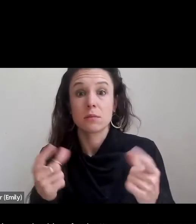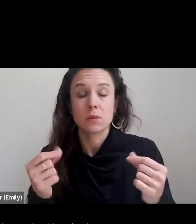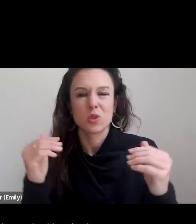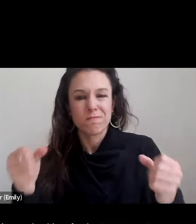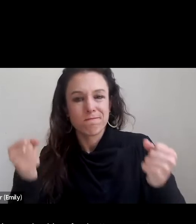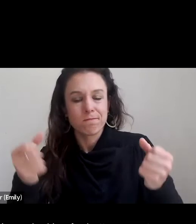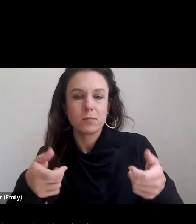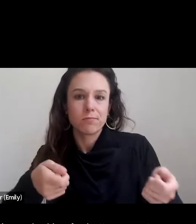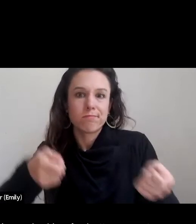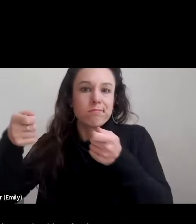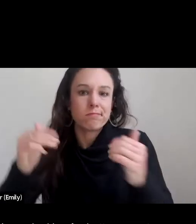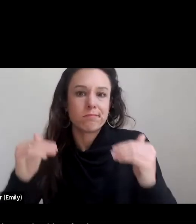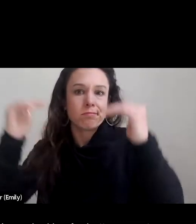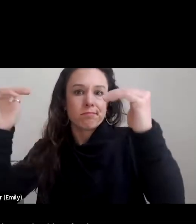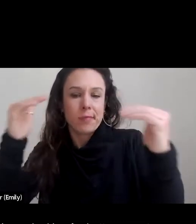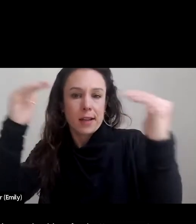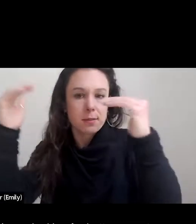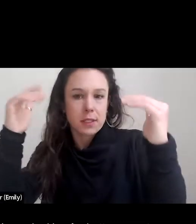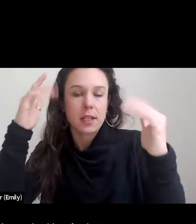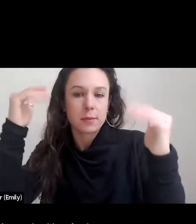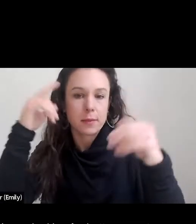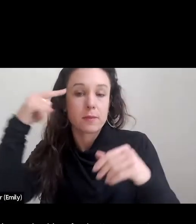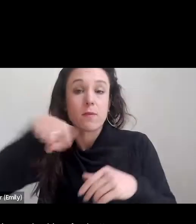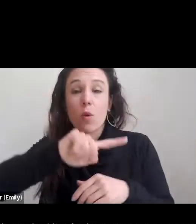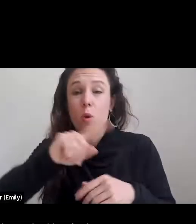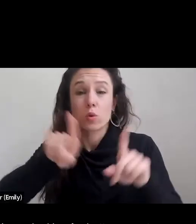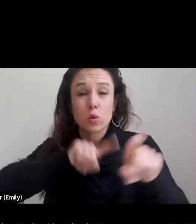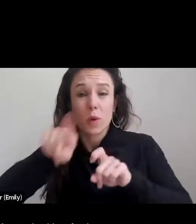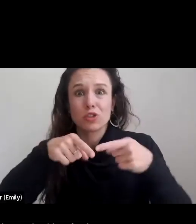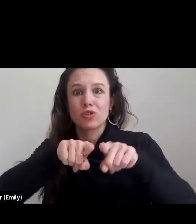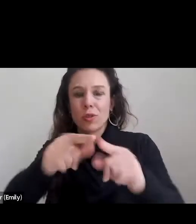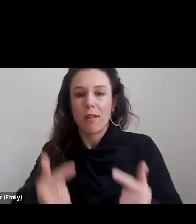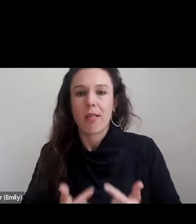be asking all of those questions about different stages in the life, and